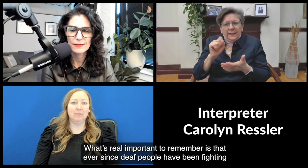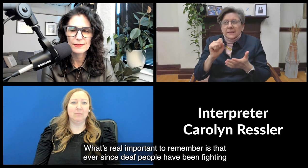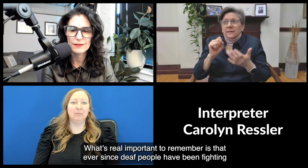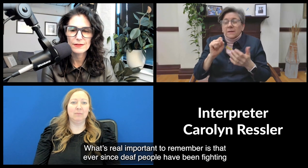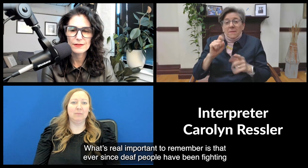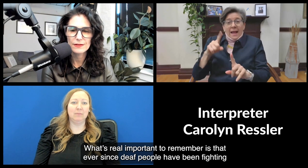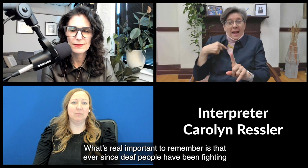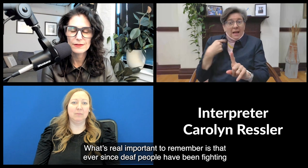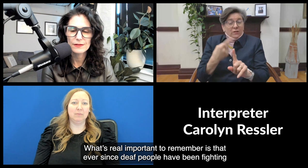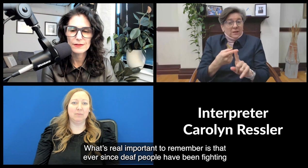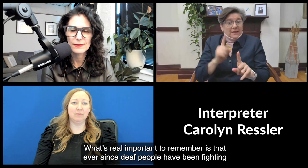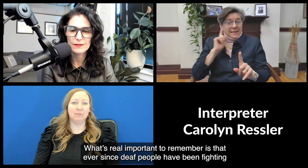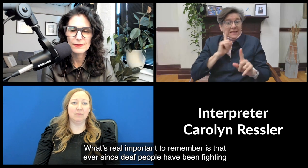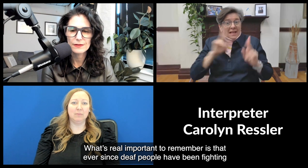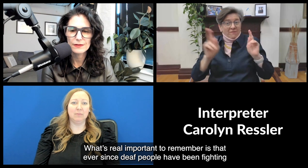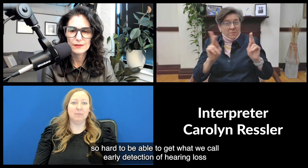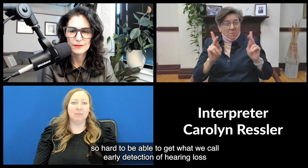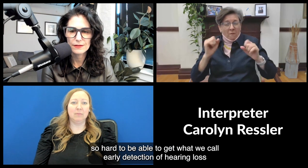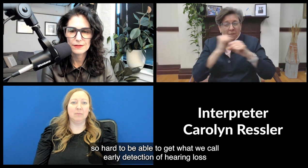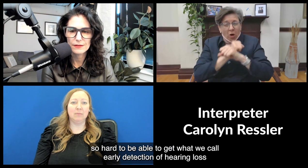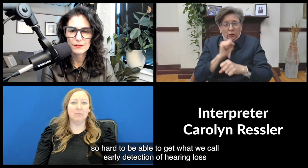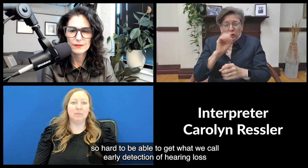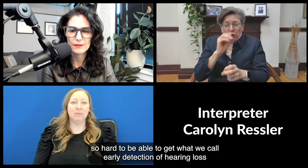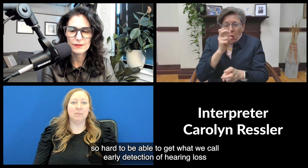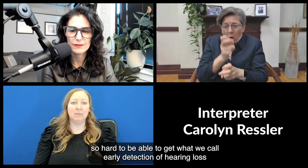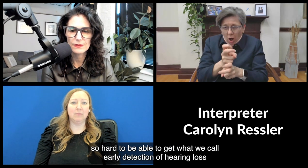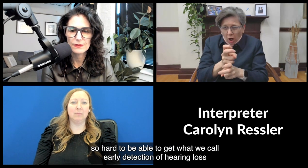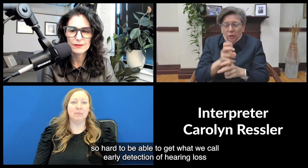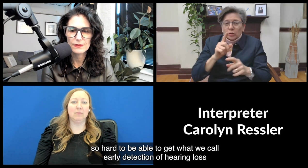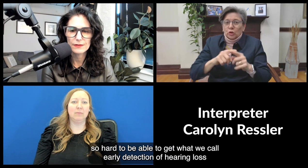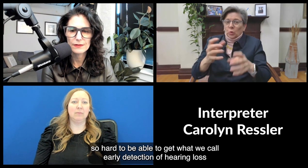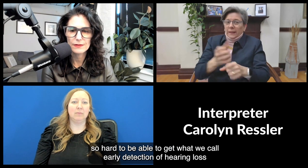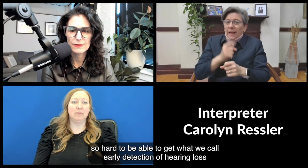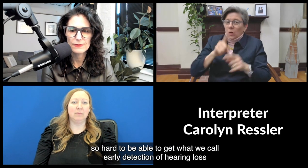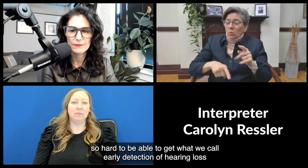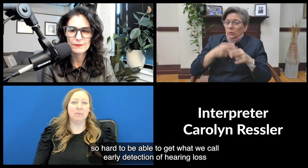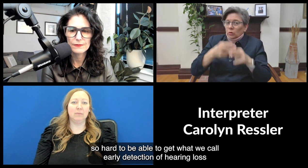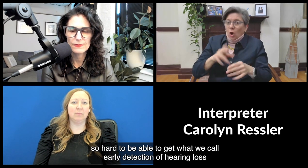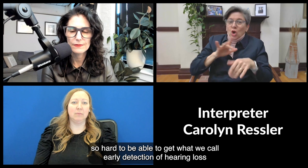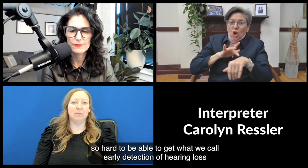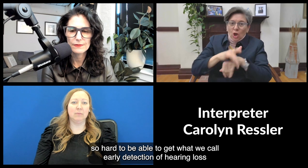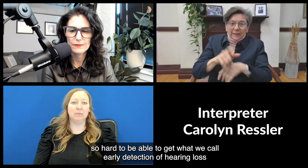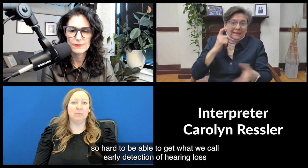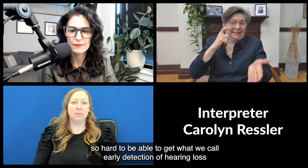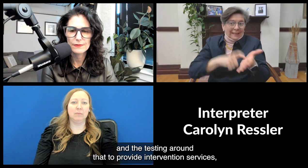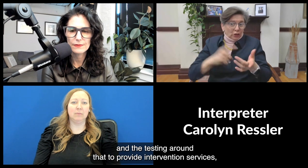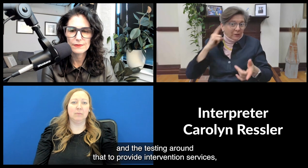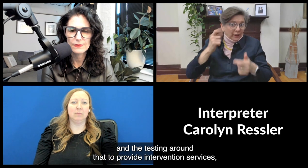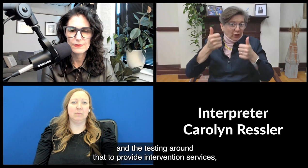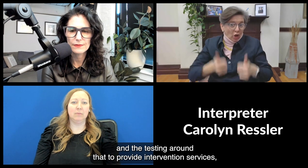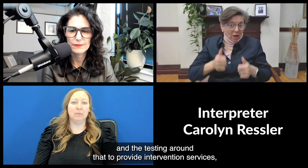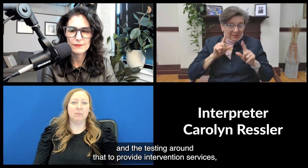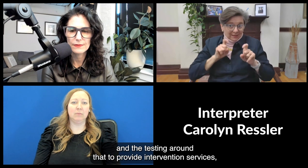What's real important to remember is that ever since deaf people have been fighting so hard to be able to get what we